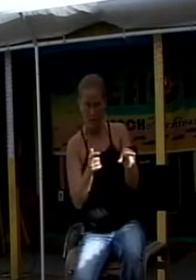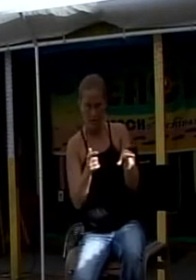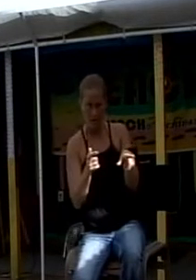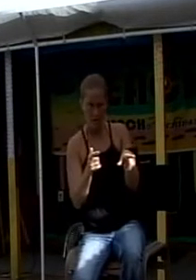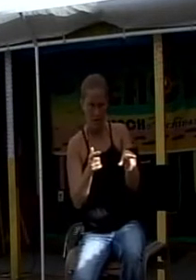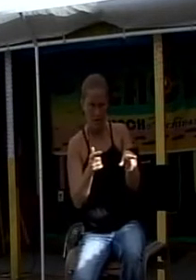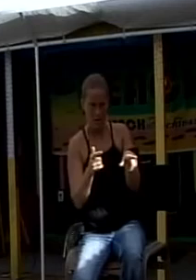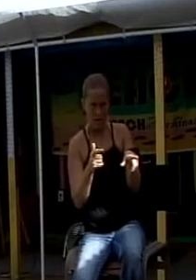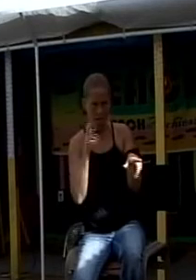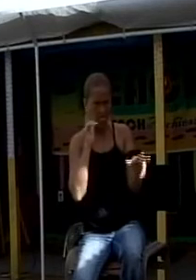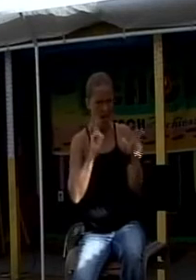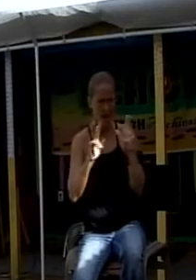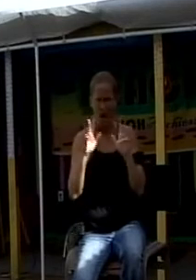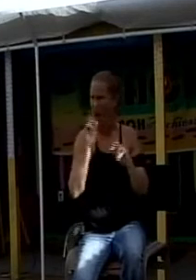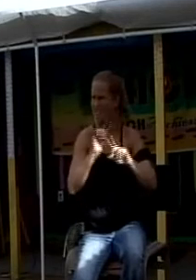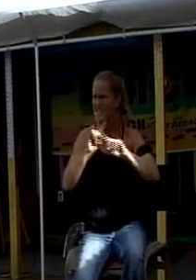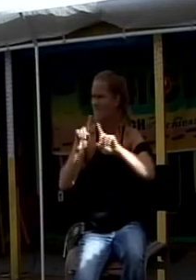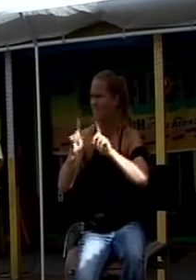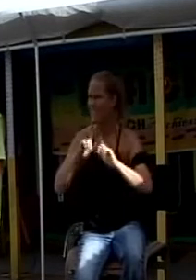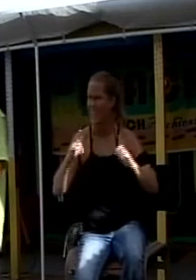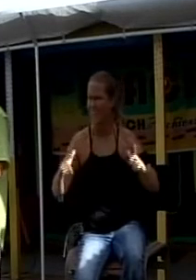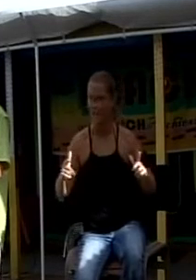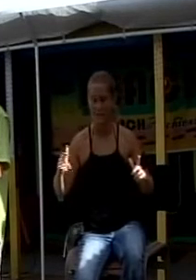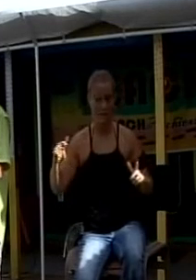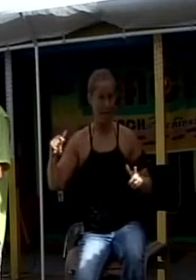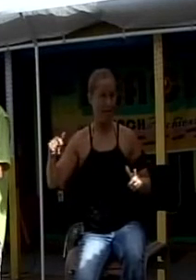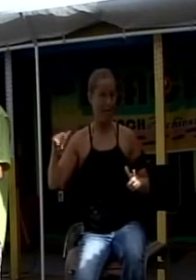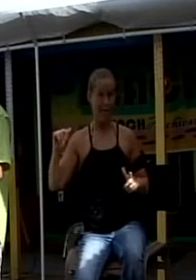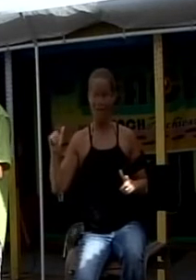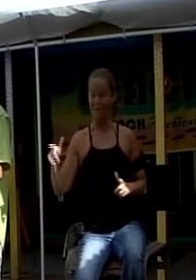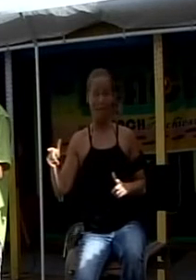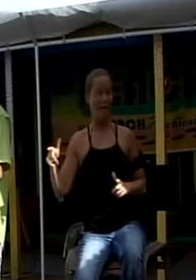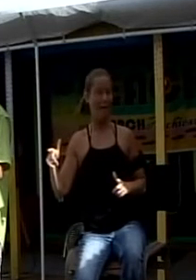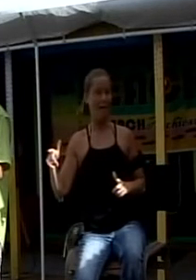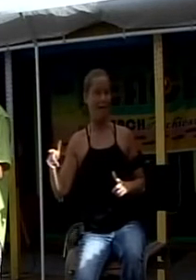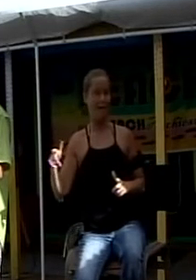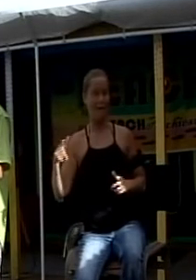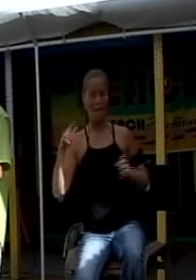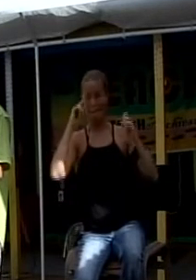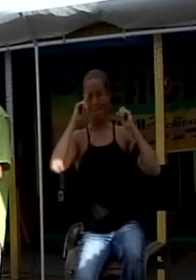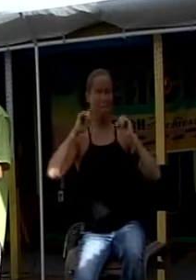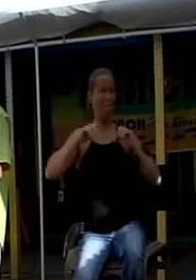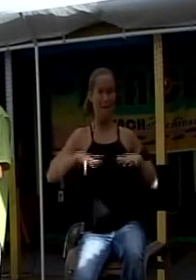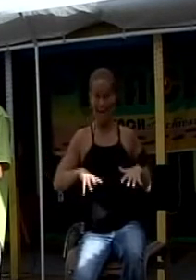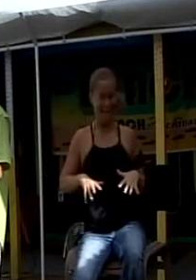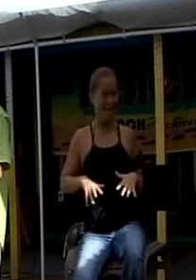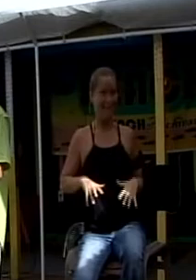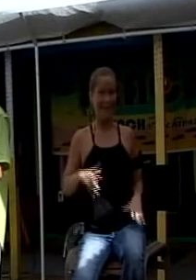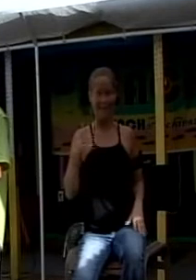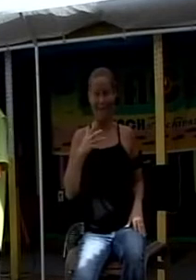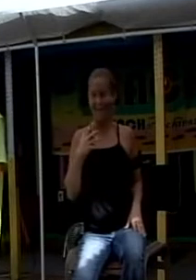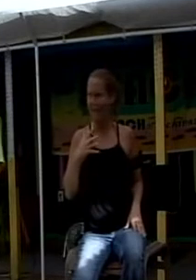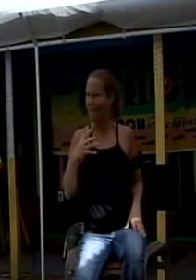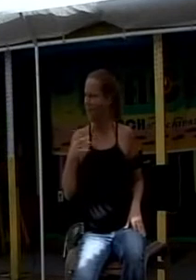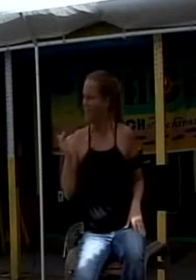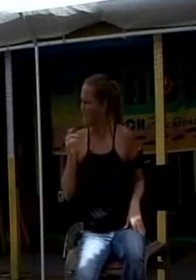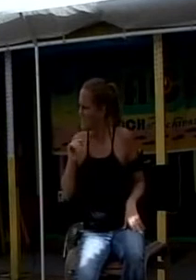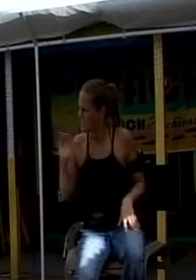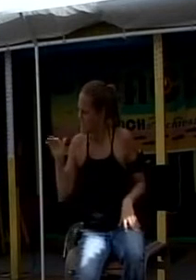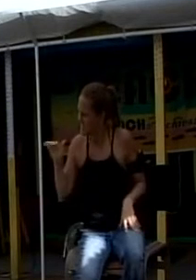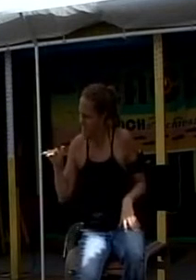language. Then they were all amazed and marveled, saying one to another, "Look, are not all these who